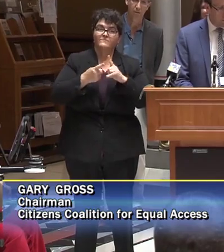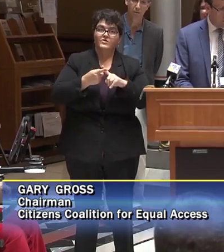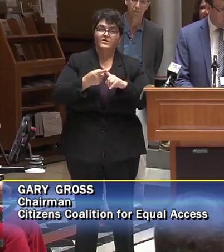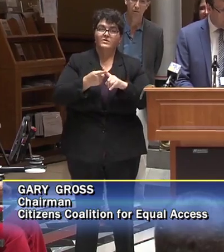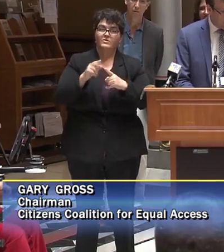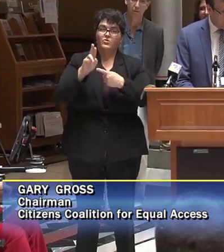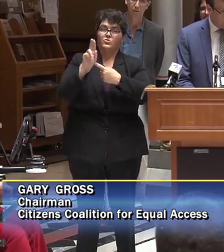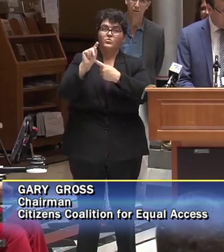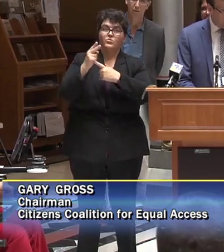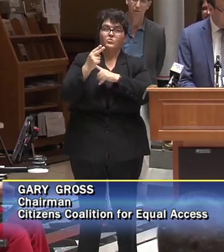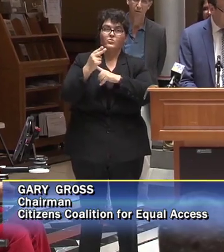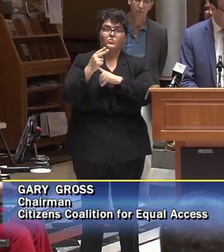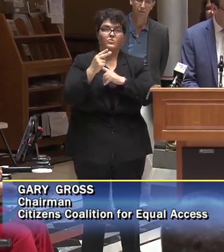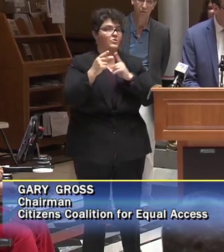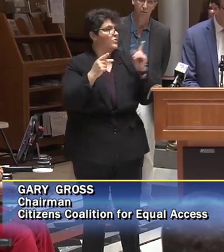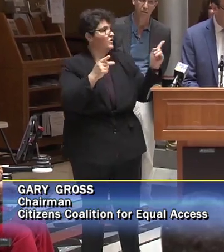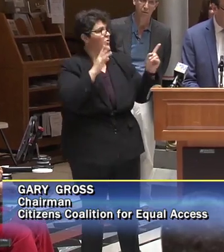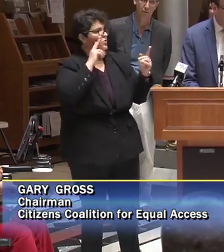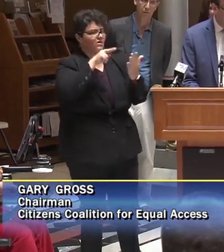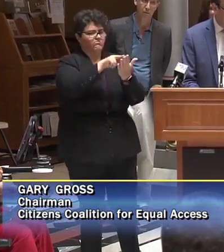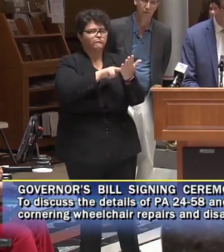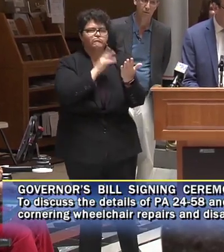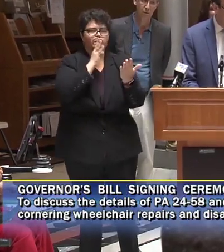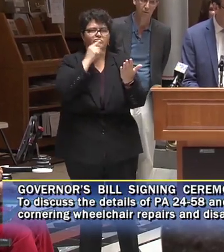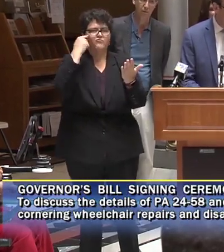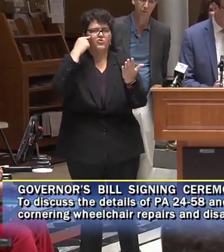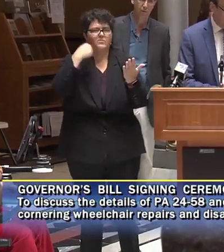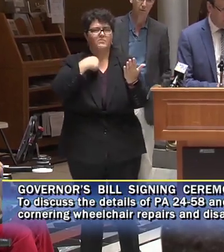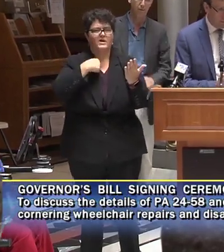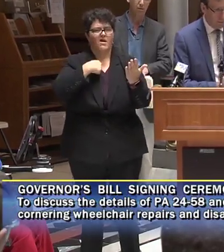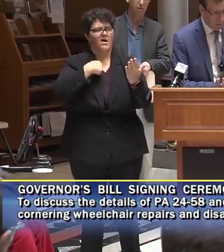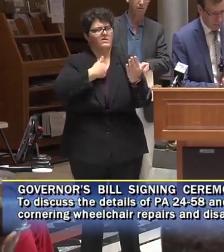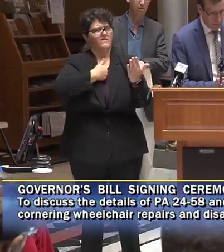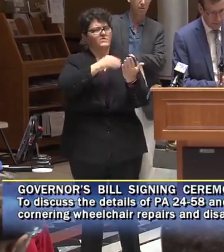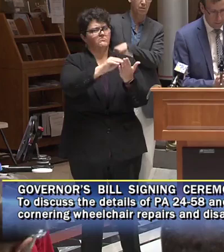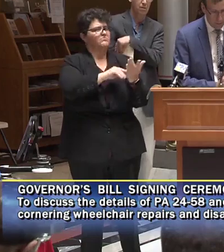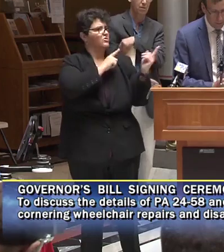wrote. Thank you, Gary.